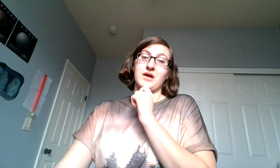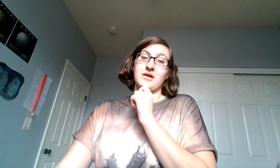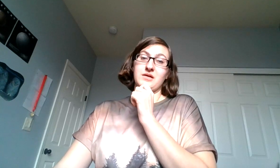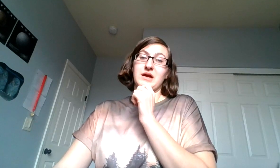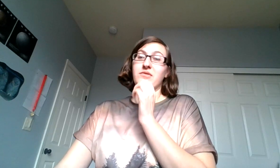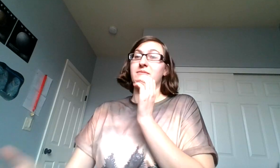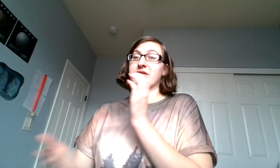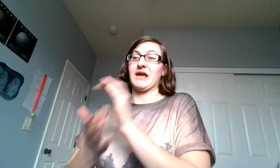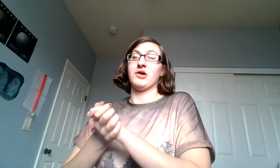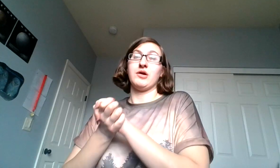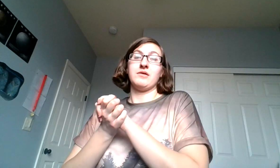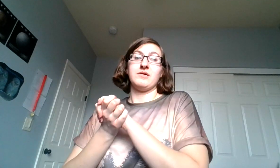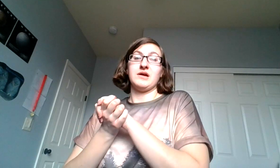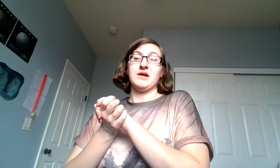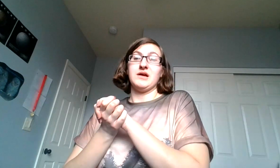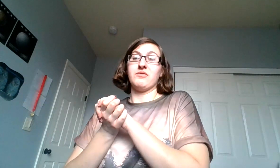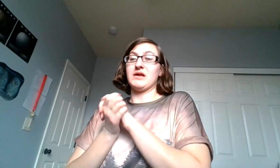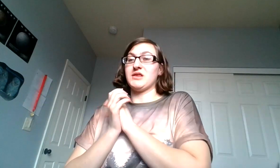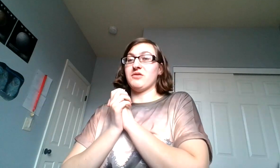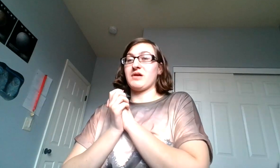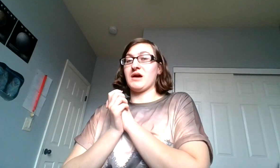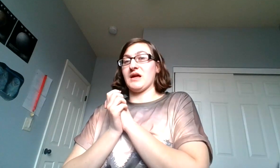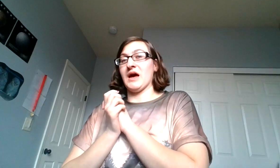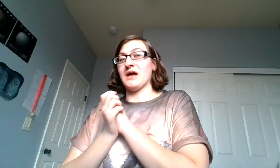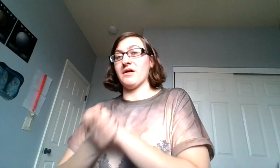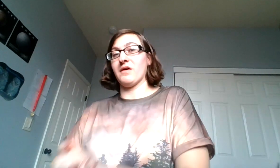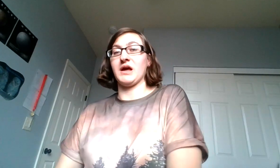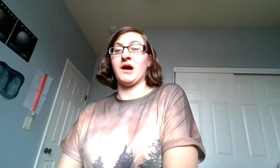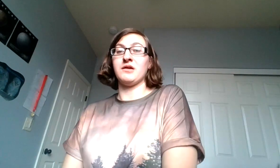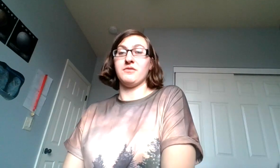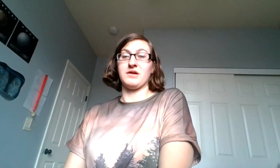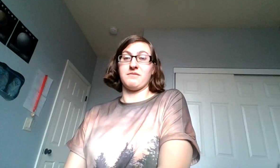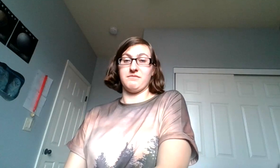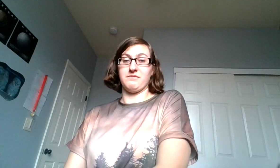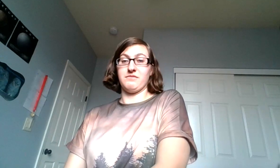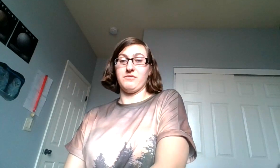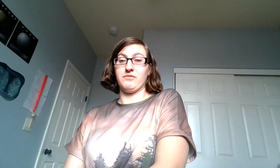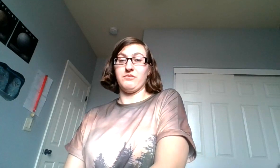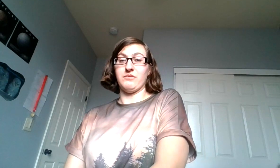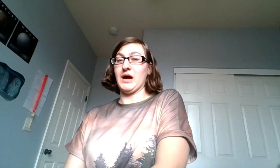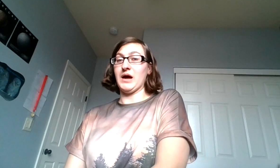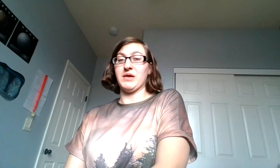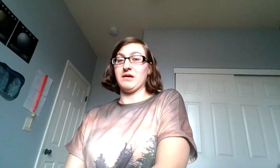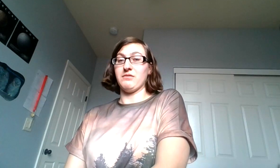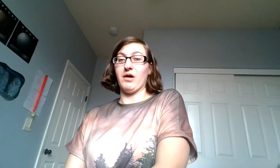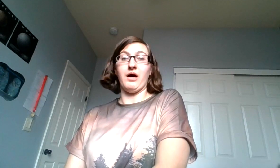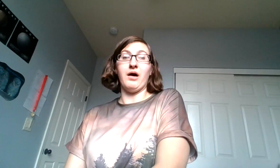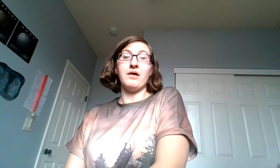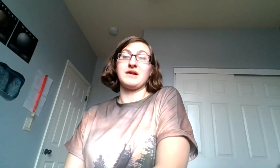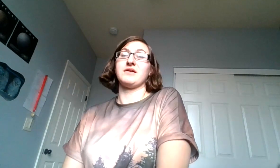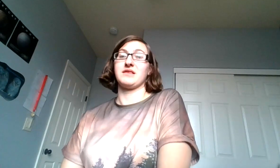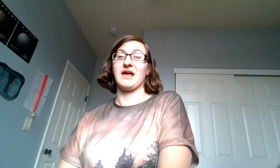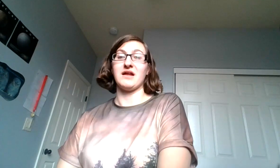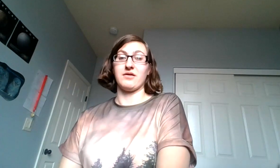and one more thing, unless you guys had a hard time doing the, I mean, all of us that had a hard time doing